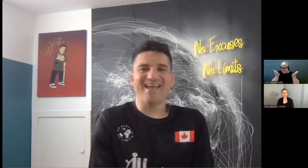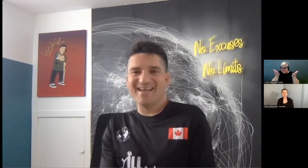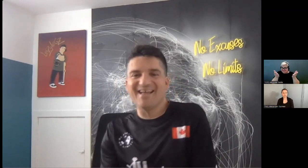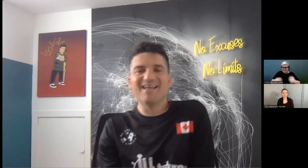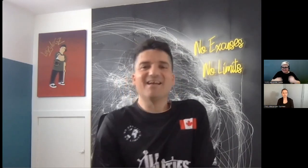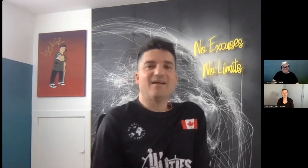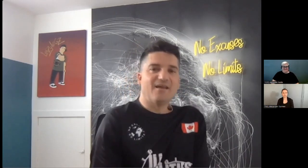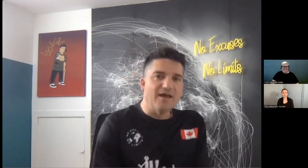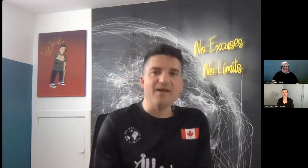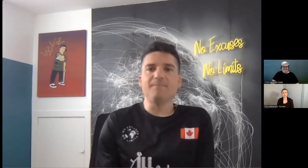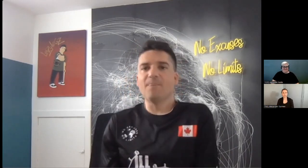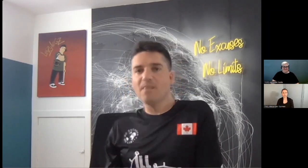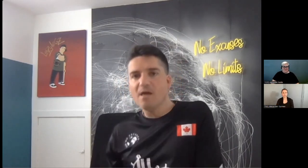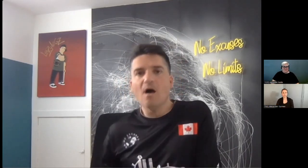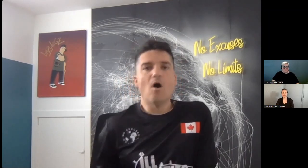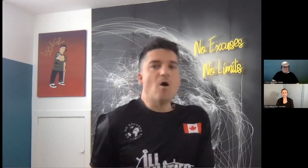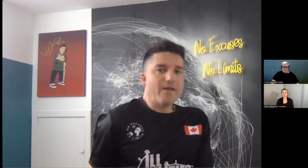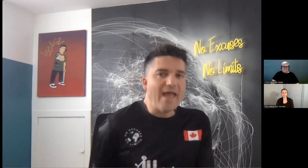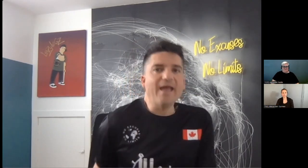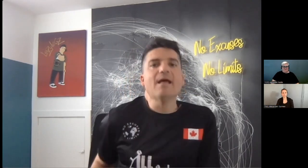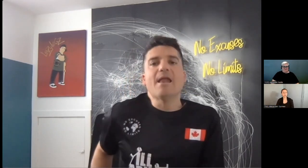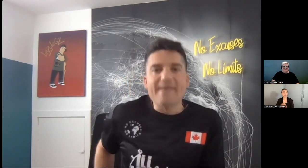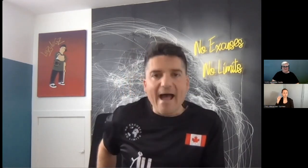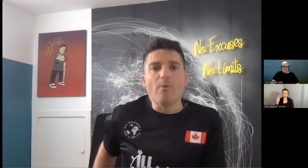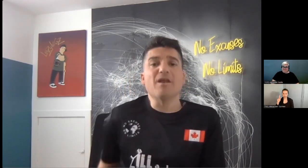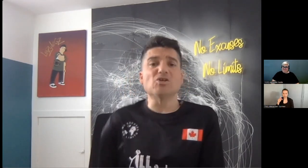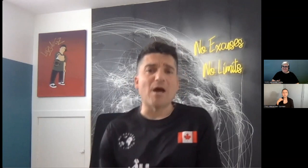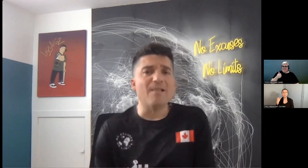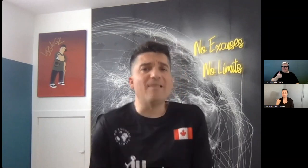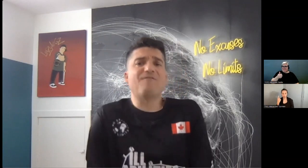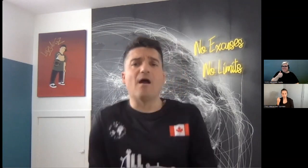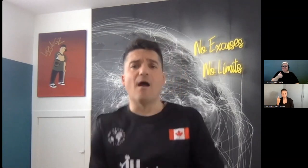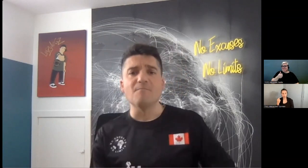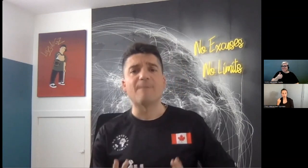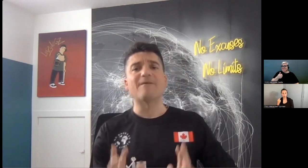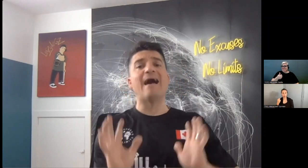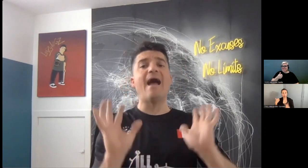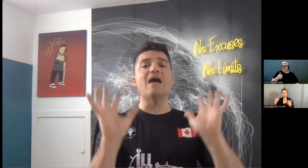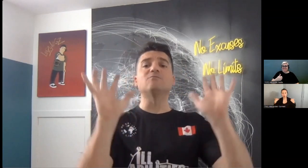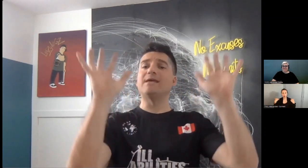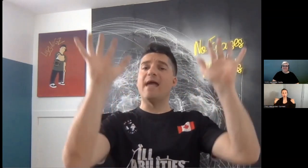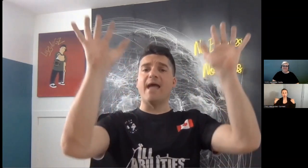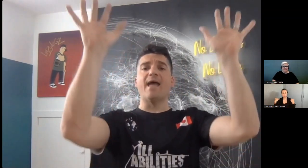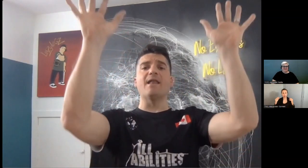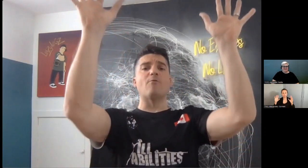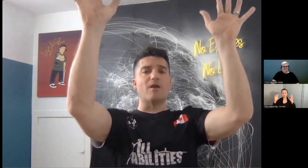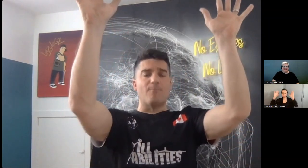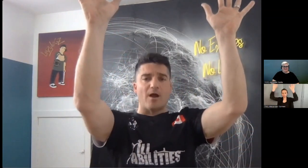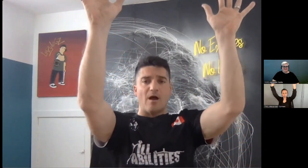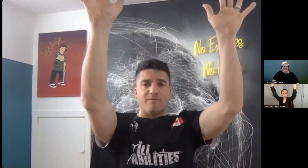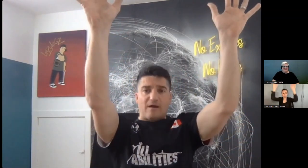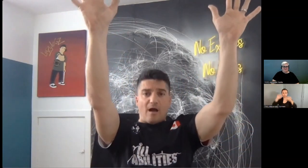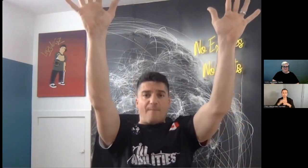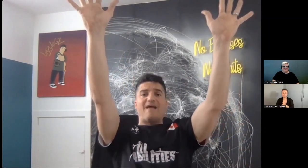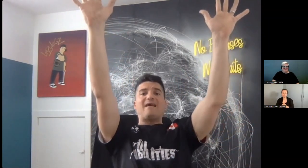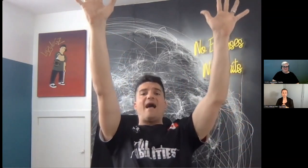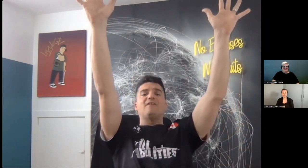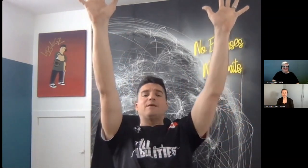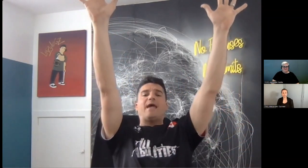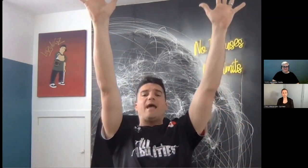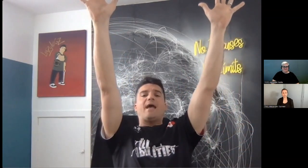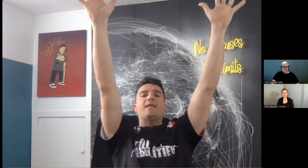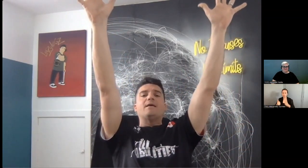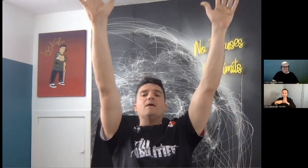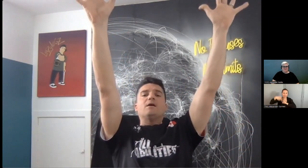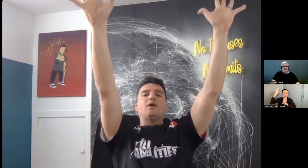Hey, good. Okay. Now we're gonna try to lift our arms up as high as we can. And bring our arms up as high